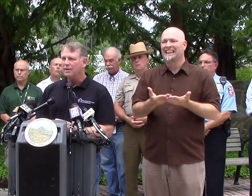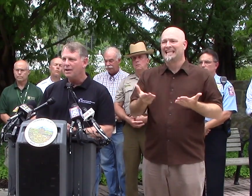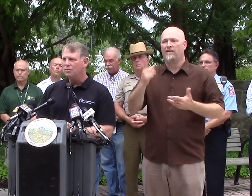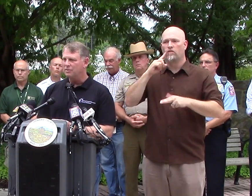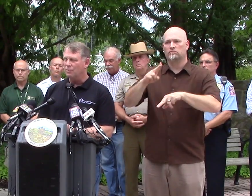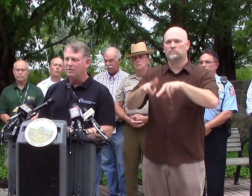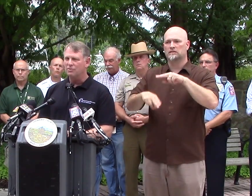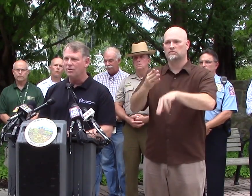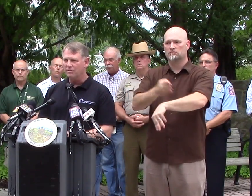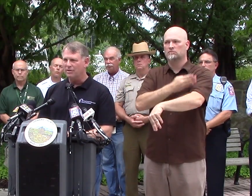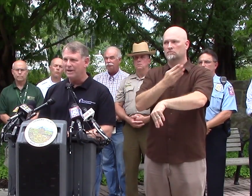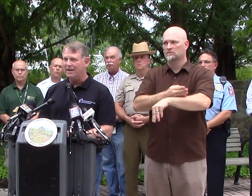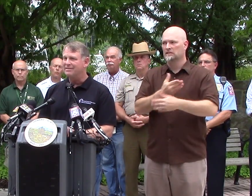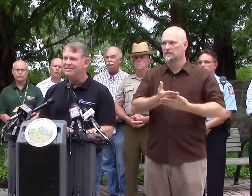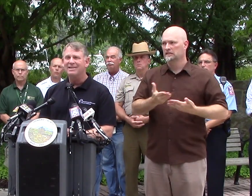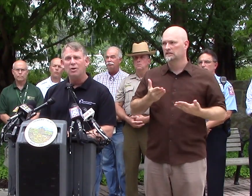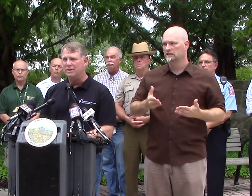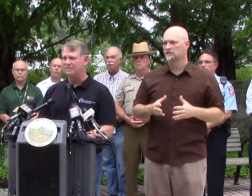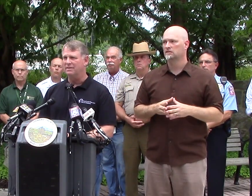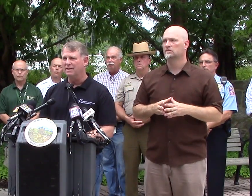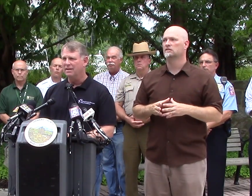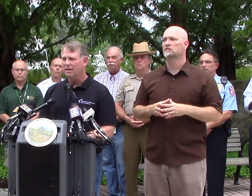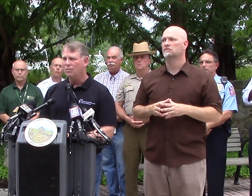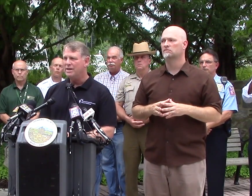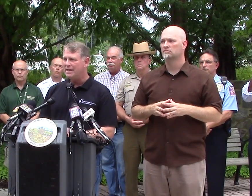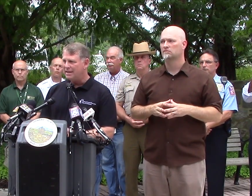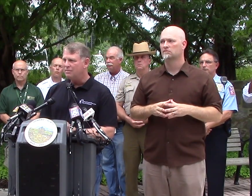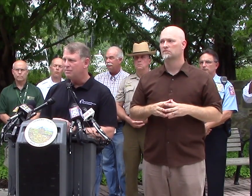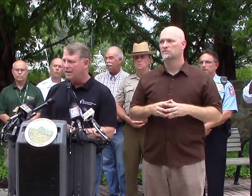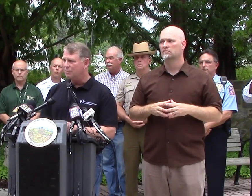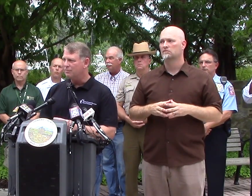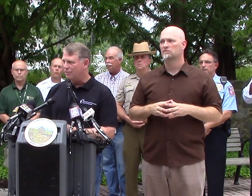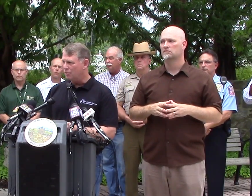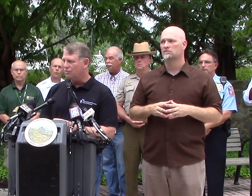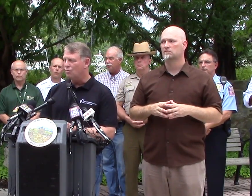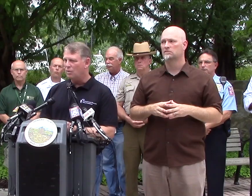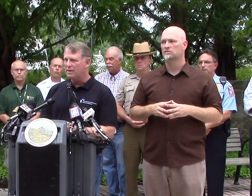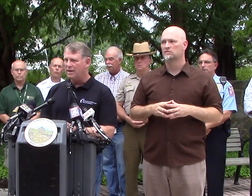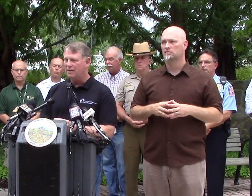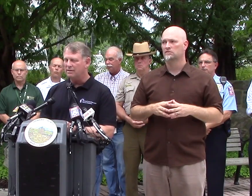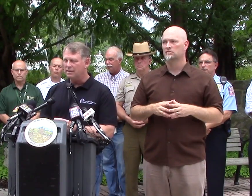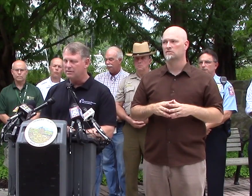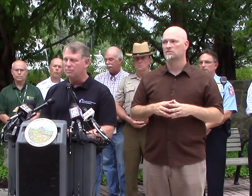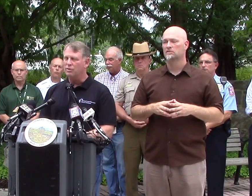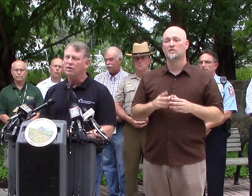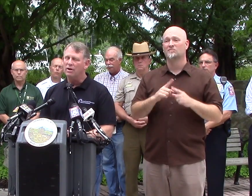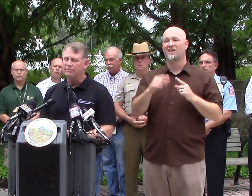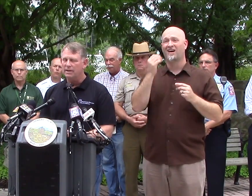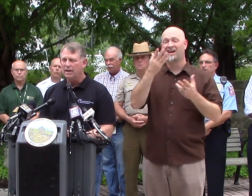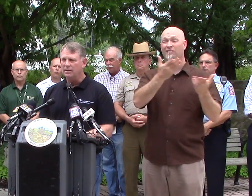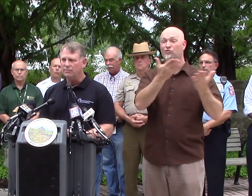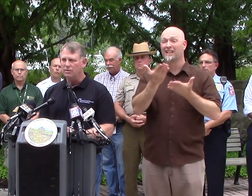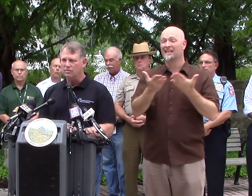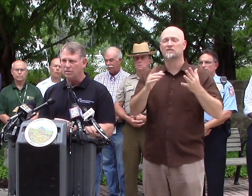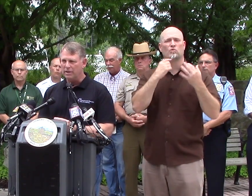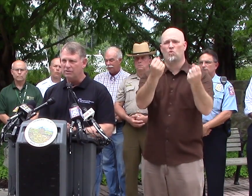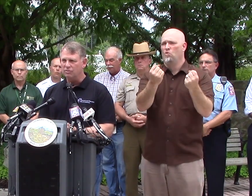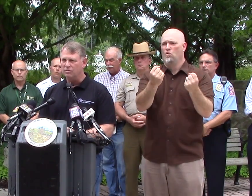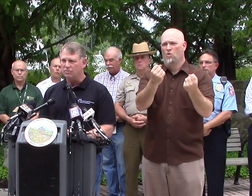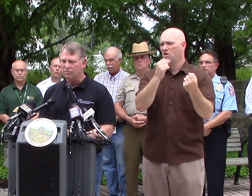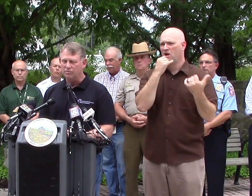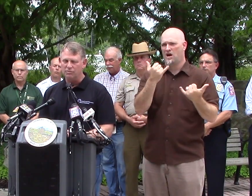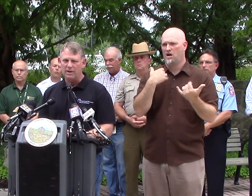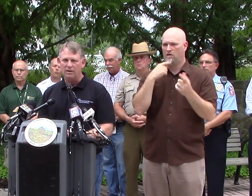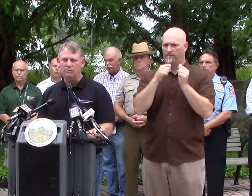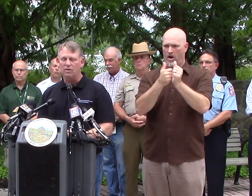bringing plywood to the Roger Carter Center right now doesn't help us. We need to be able to focus on what we can to get the debris off and to focus on making